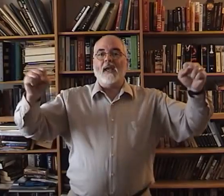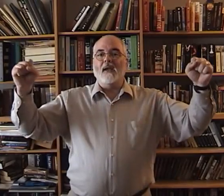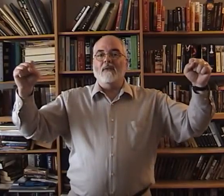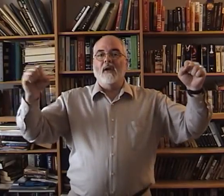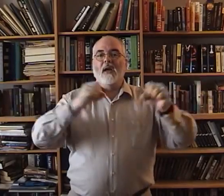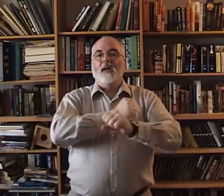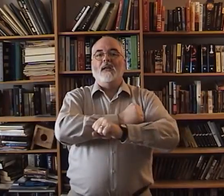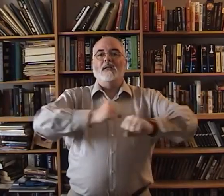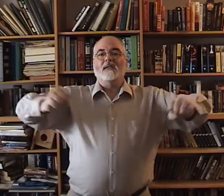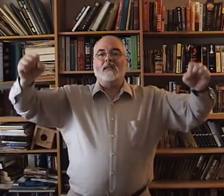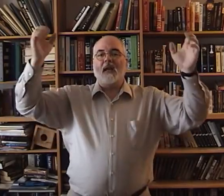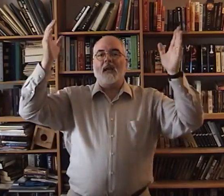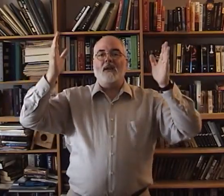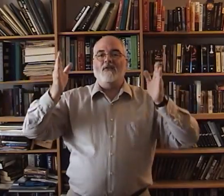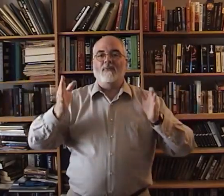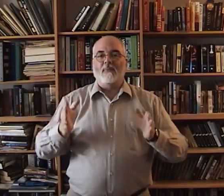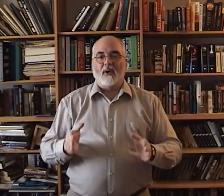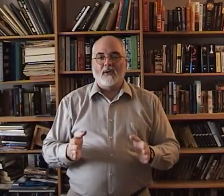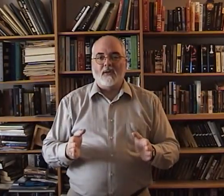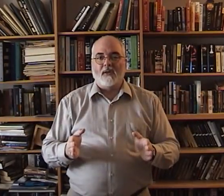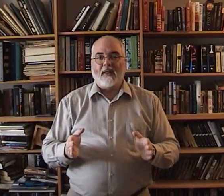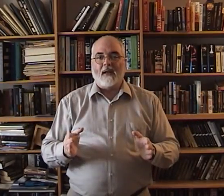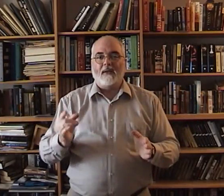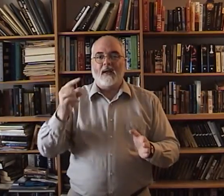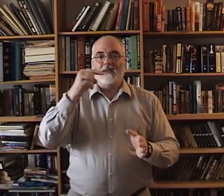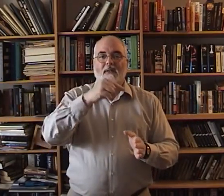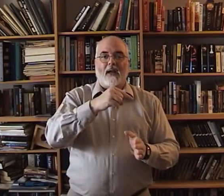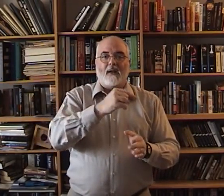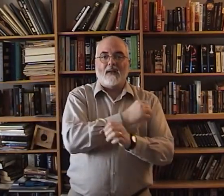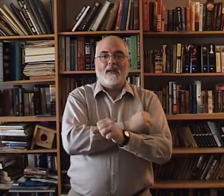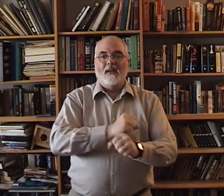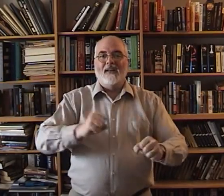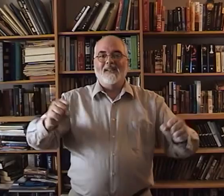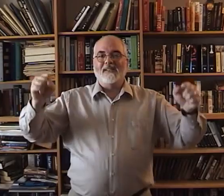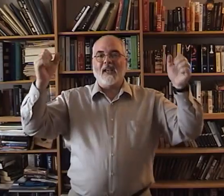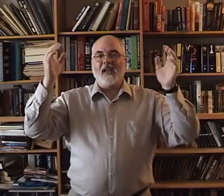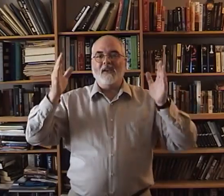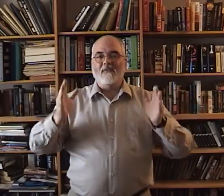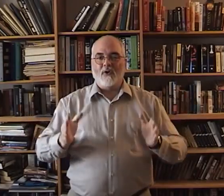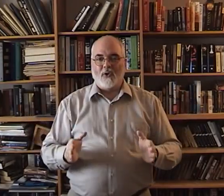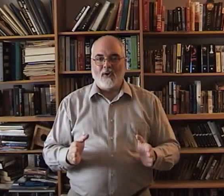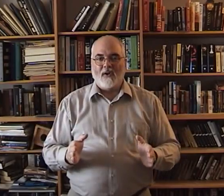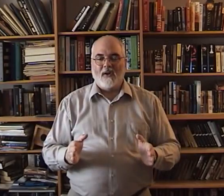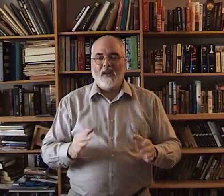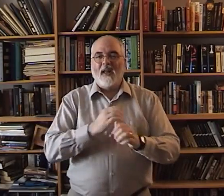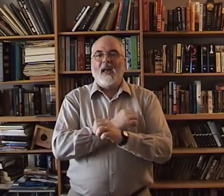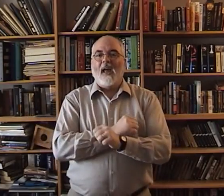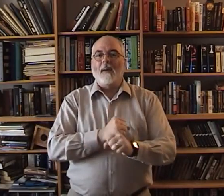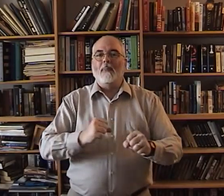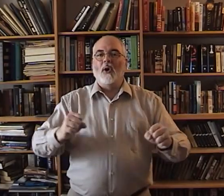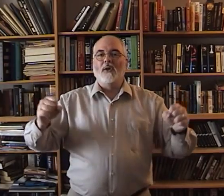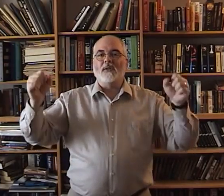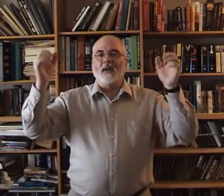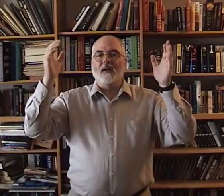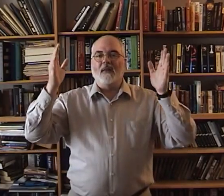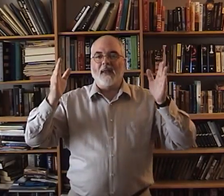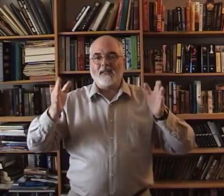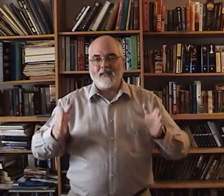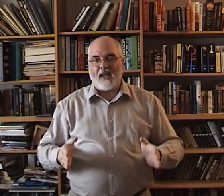Save. Save person that does that. Savior. A person that